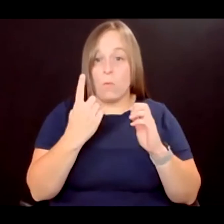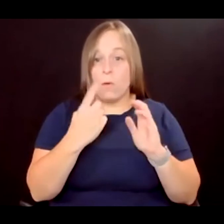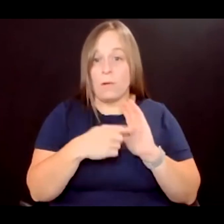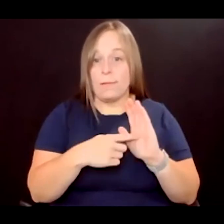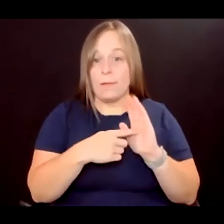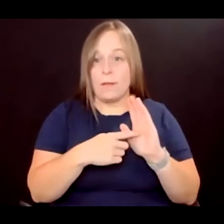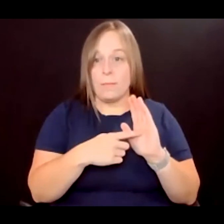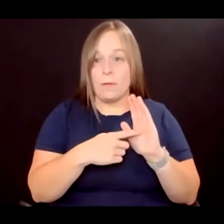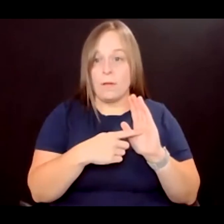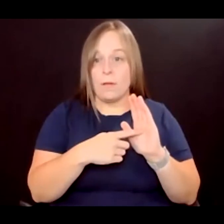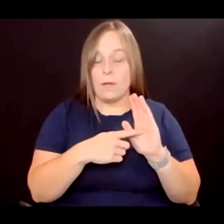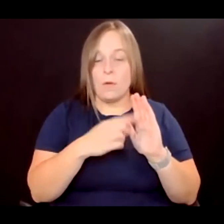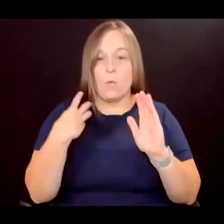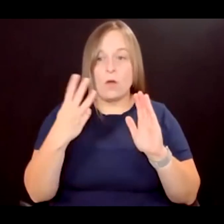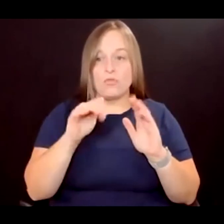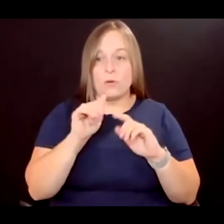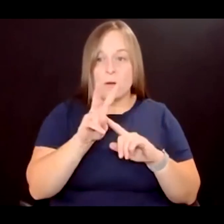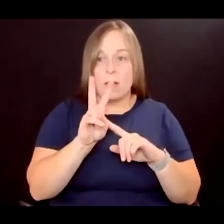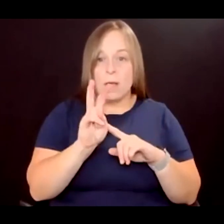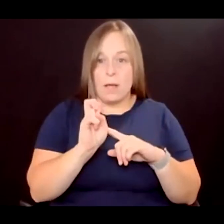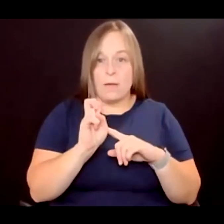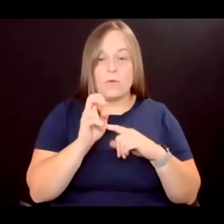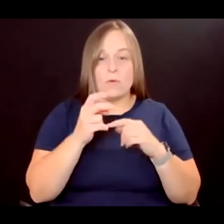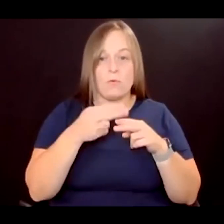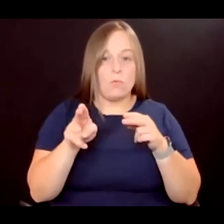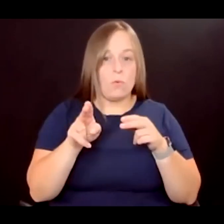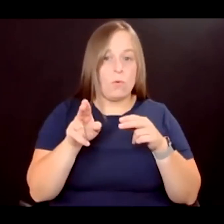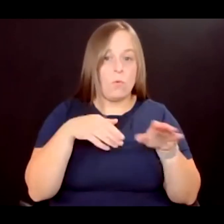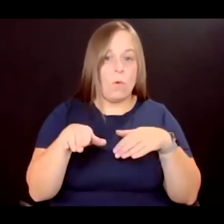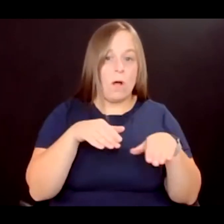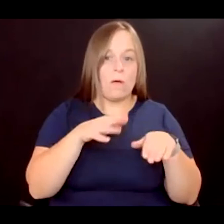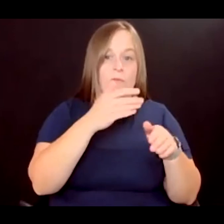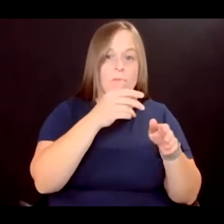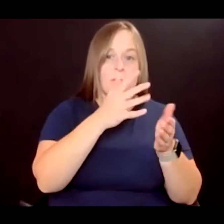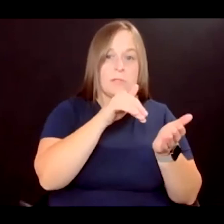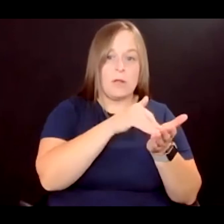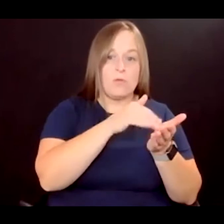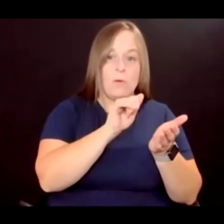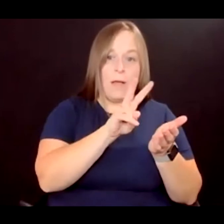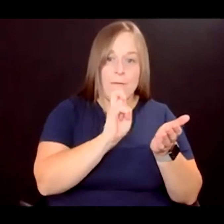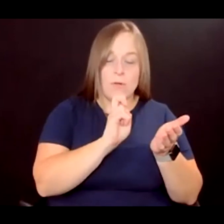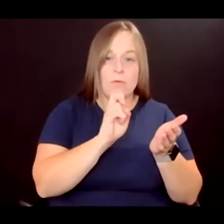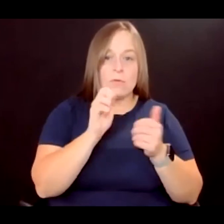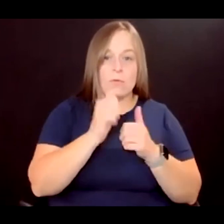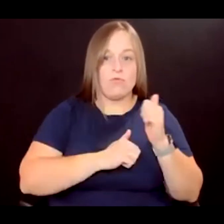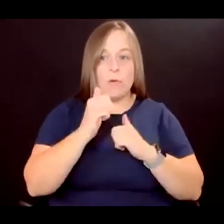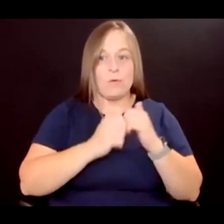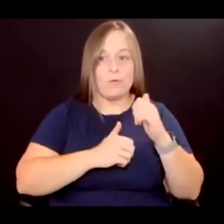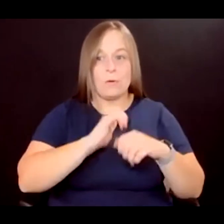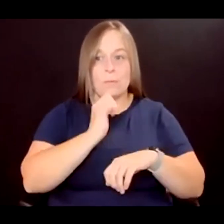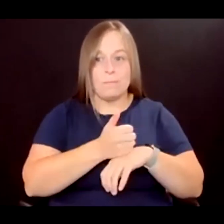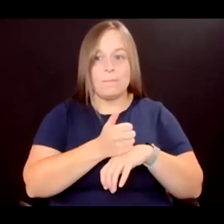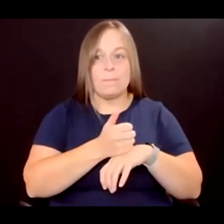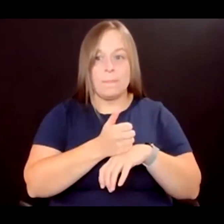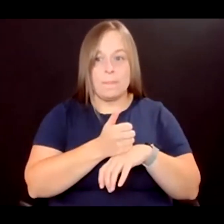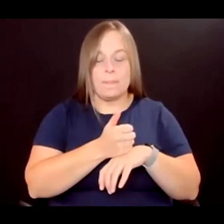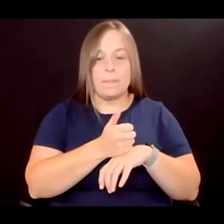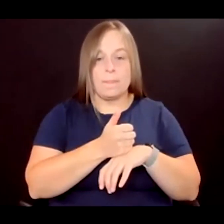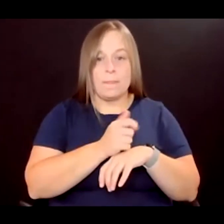streets and playing around, and with the last administration was very accountable,